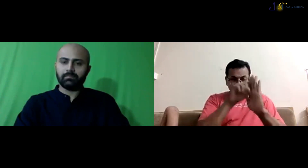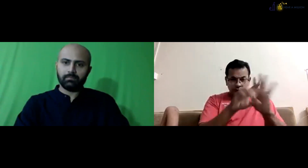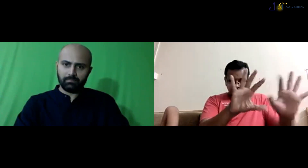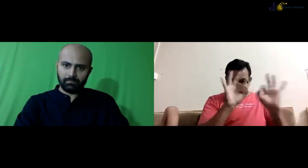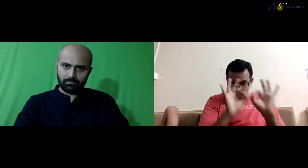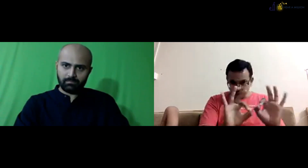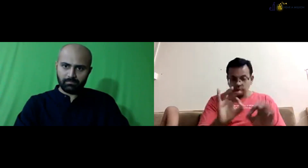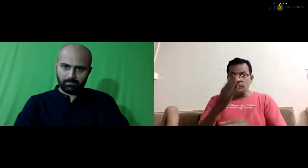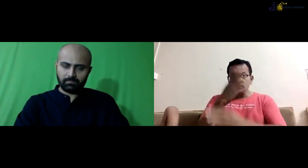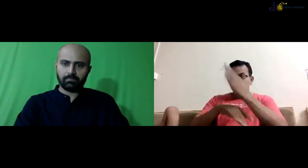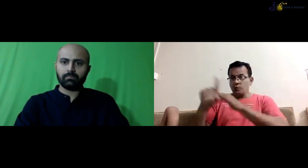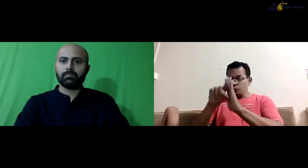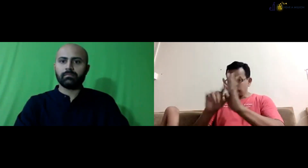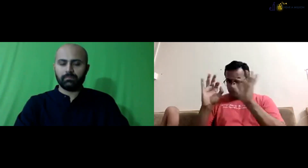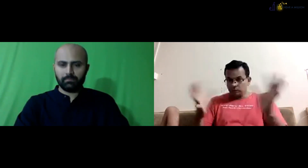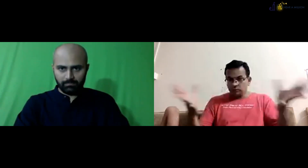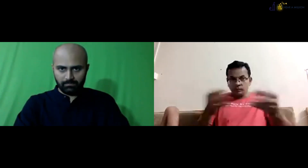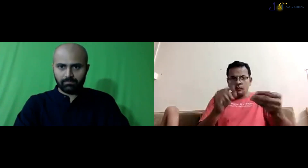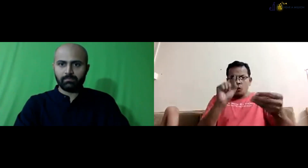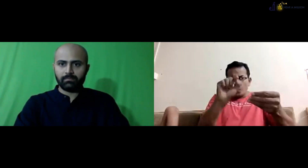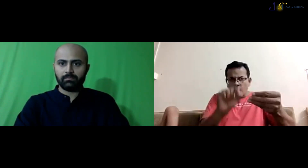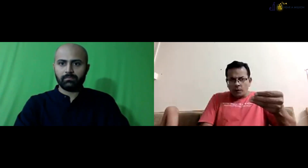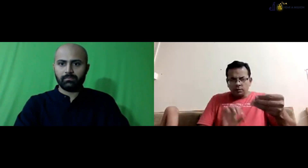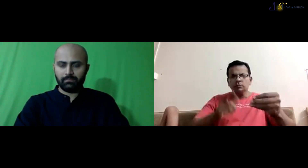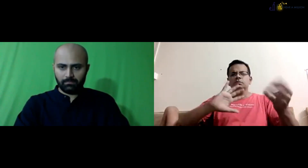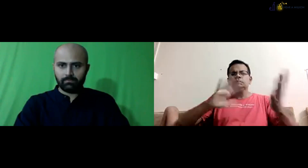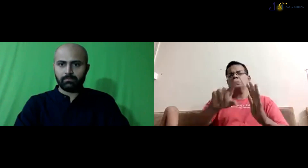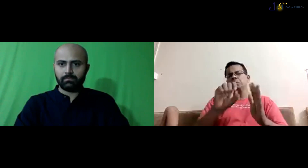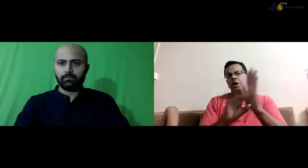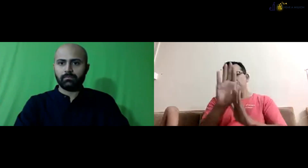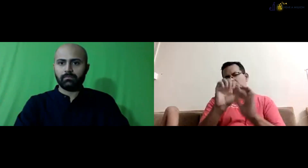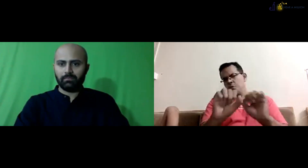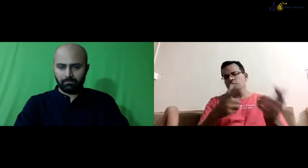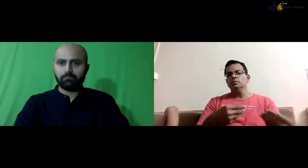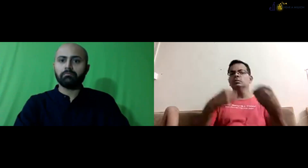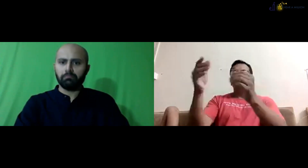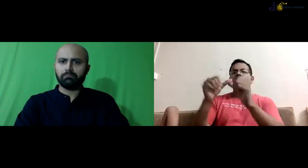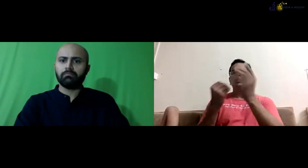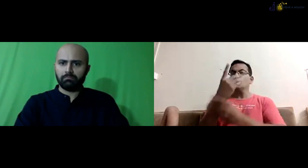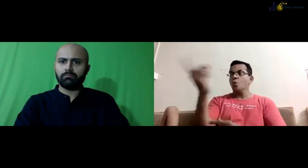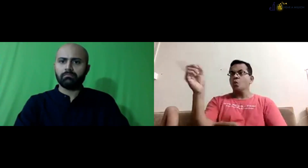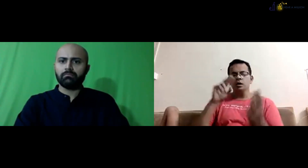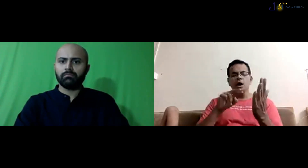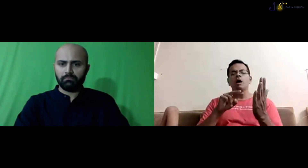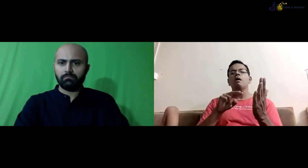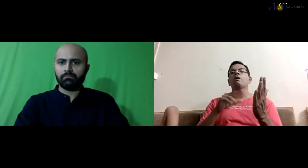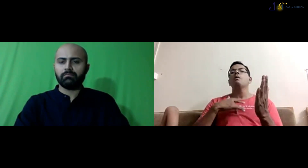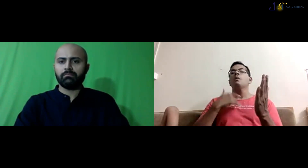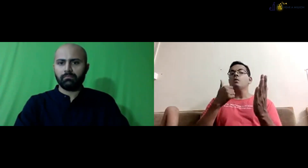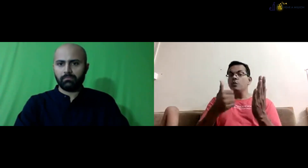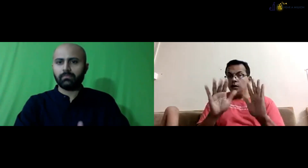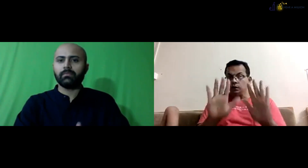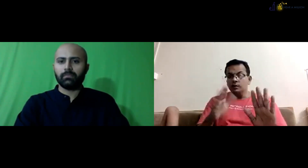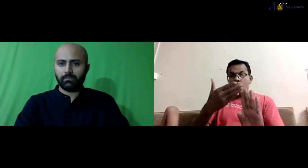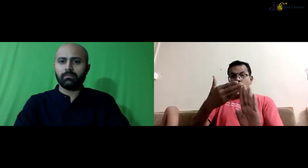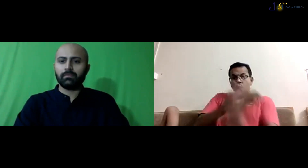didn't update. If you guys will update, if you will make the policy, discuss about it